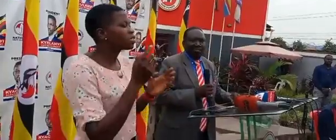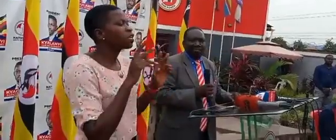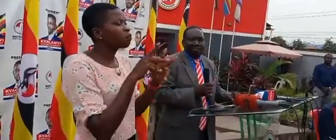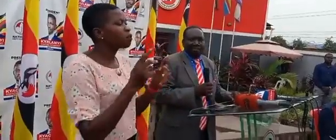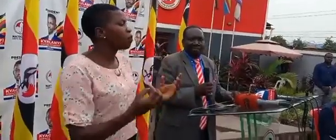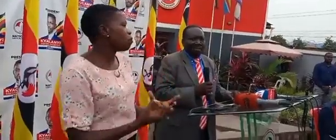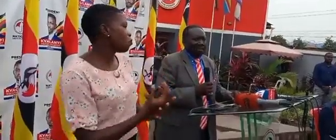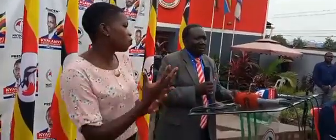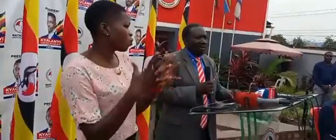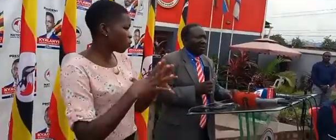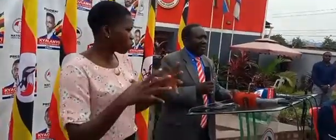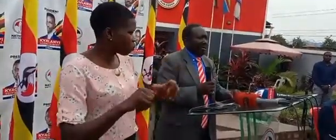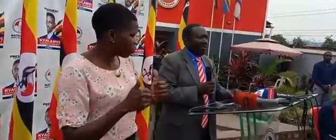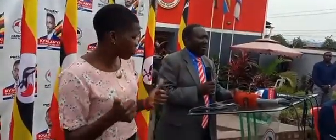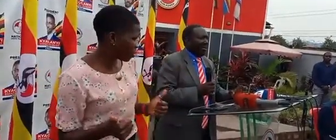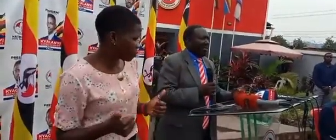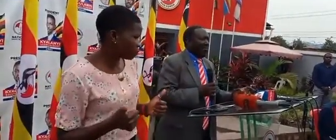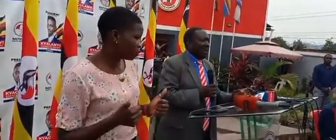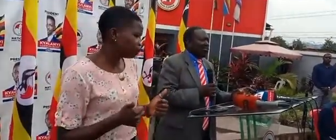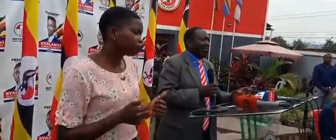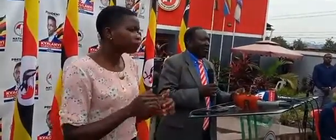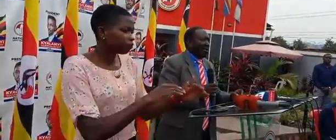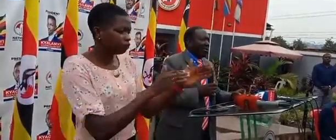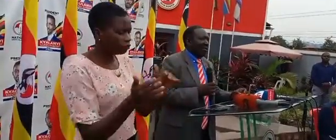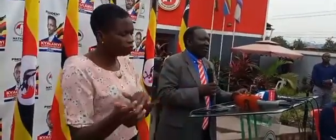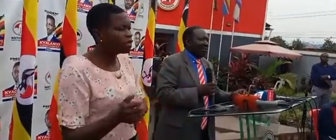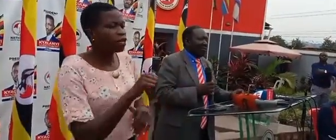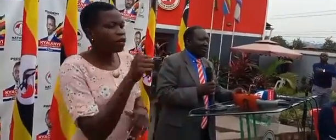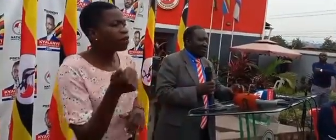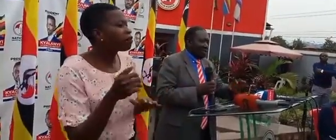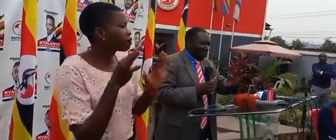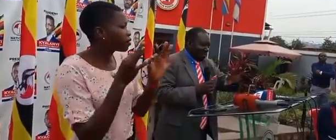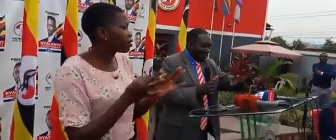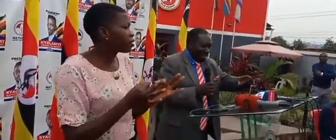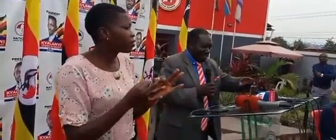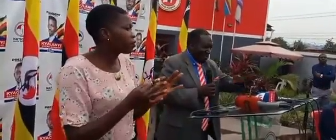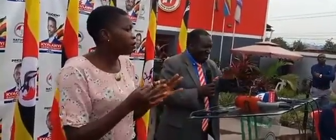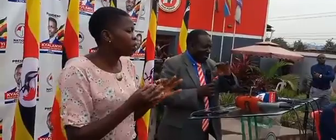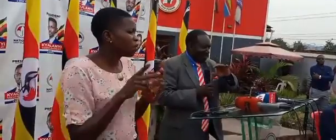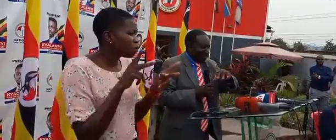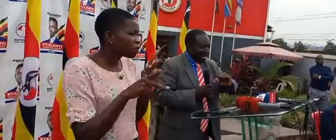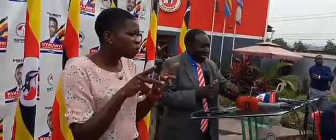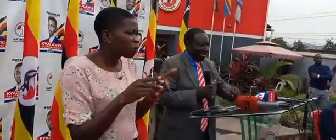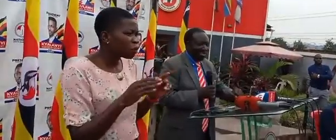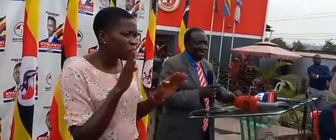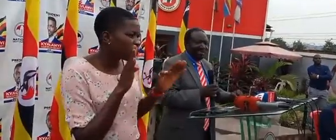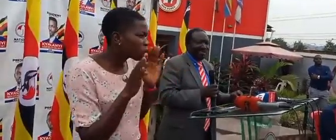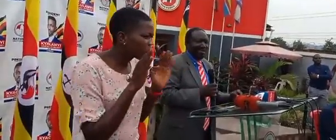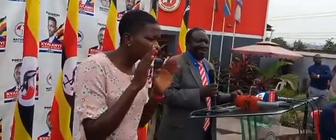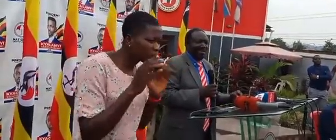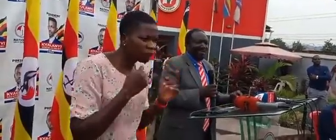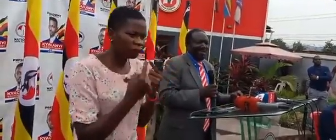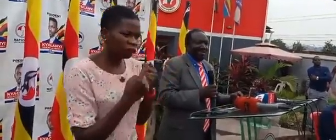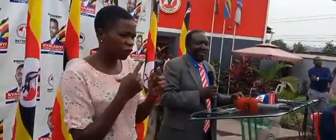Kirala ekibe ekigenda mu maaso kwe okubindabinda okuli mu maaso wano mu Uganda